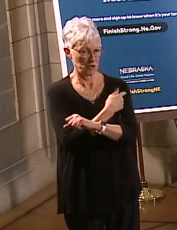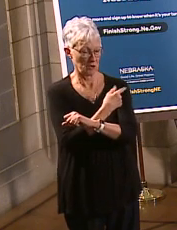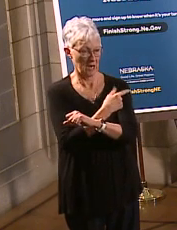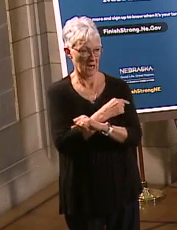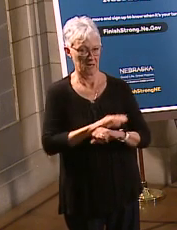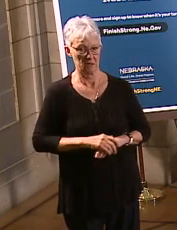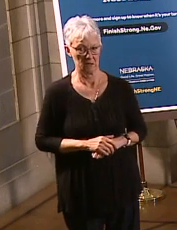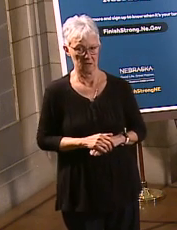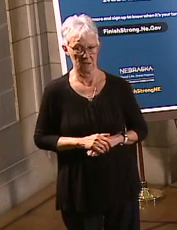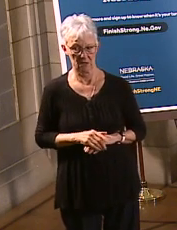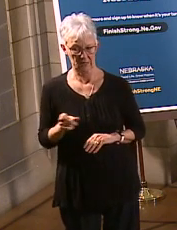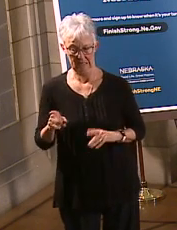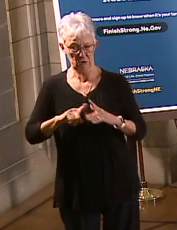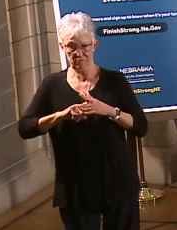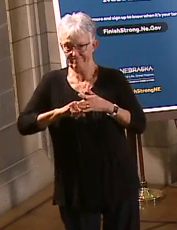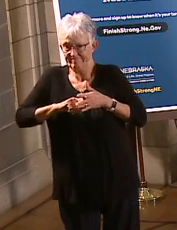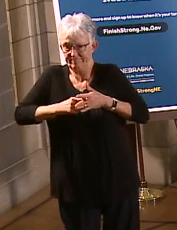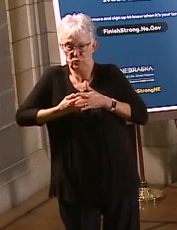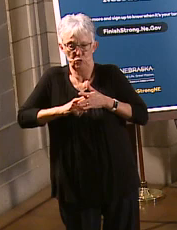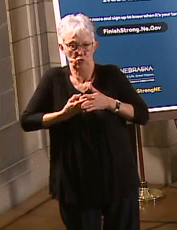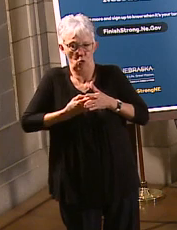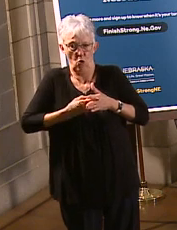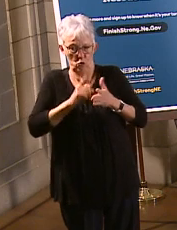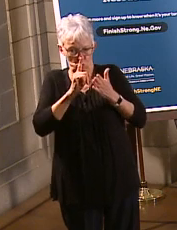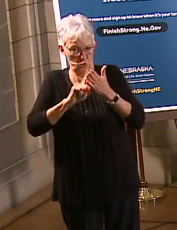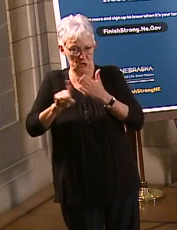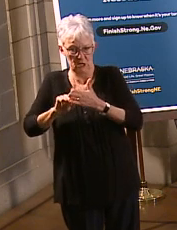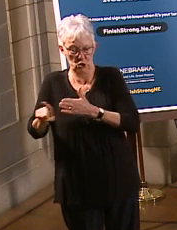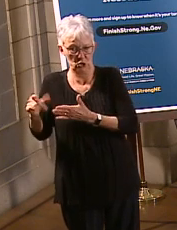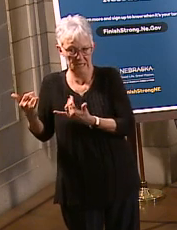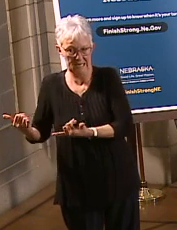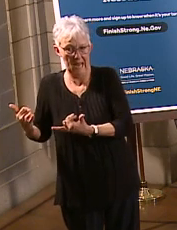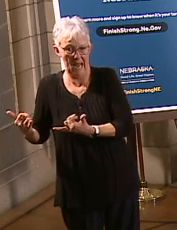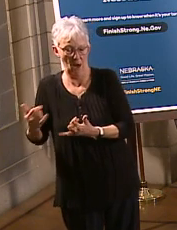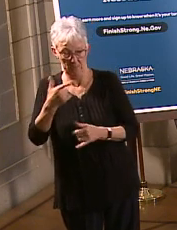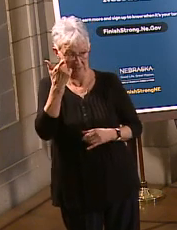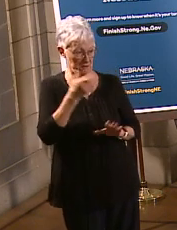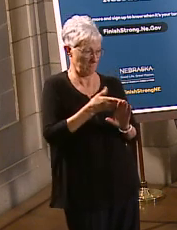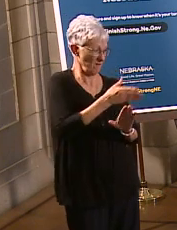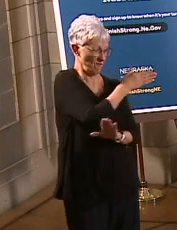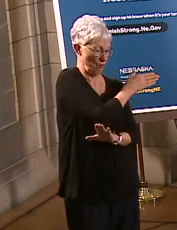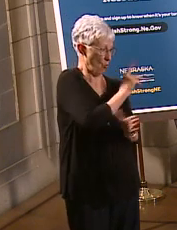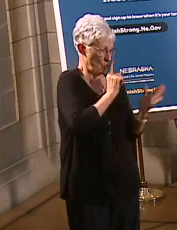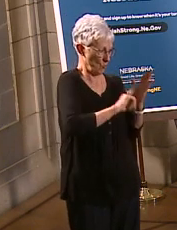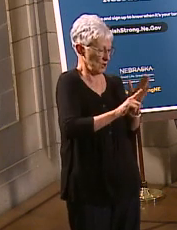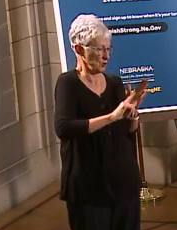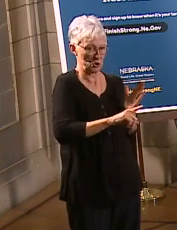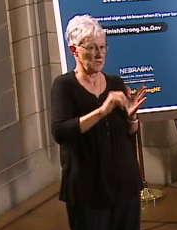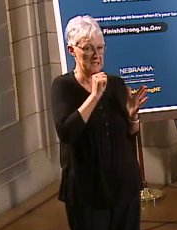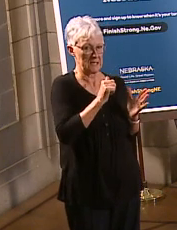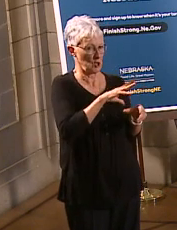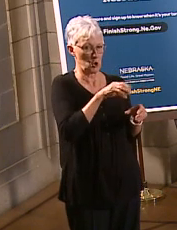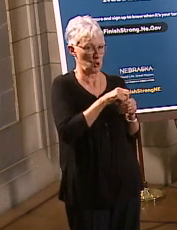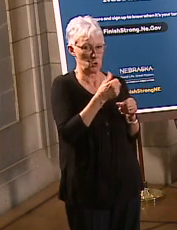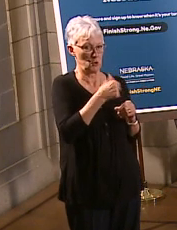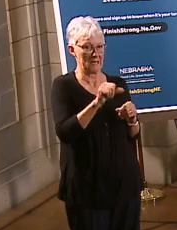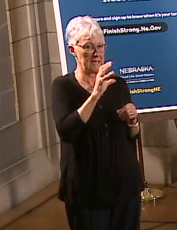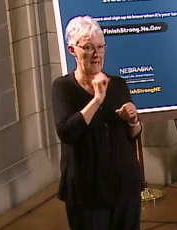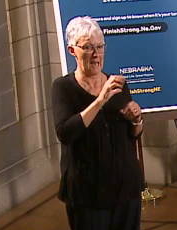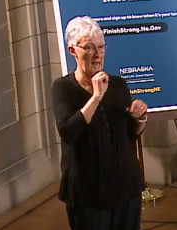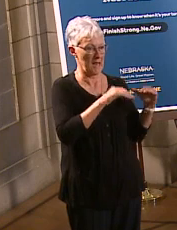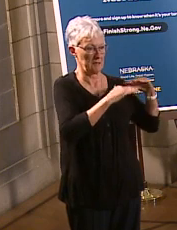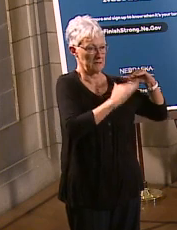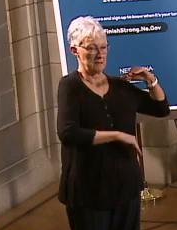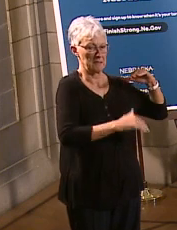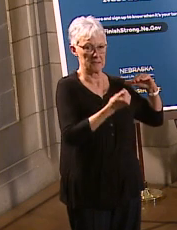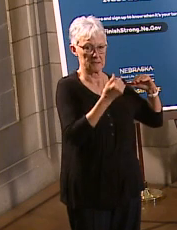the phase 3 studies for the 3 vaccines now did not include any age group less than age 16. And apparently